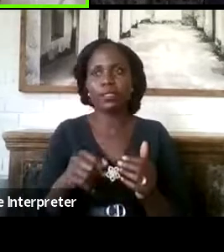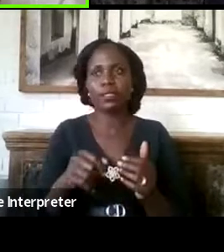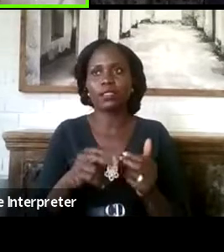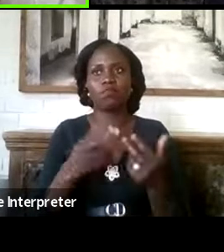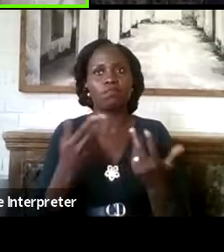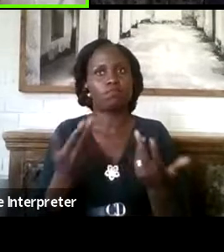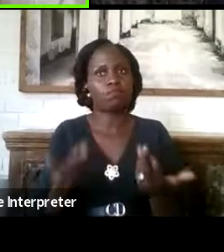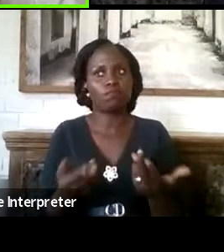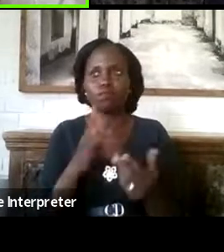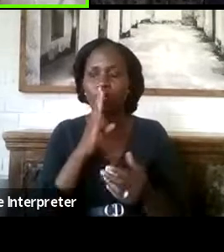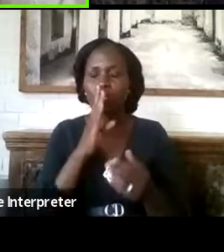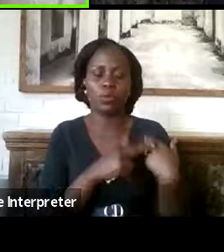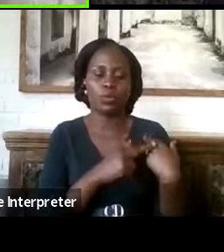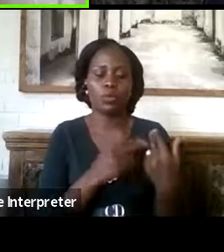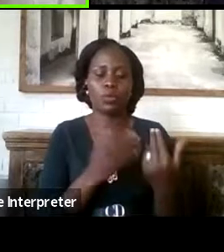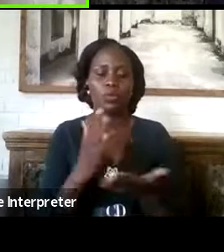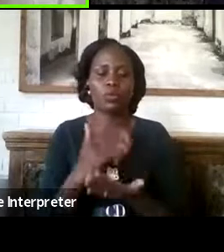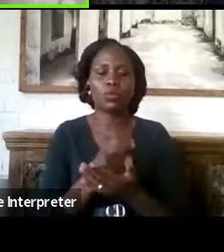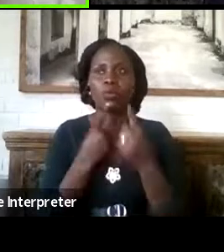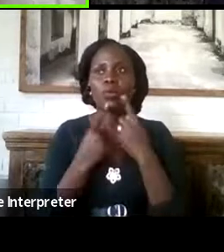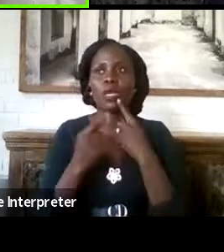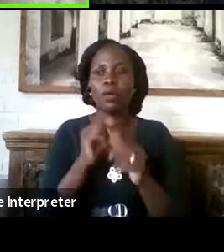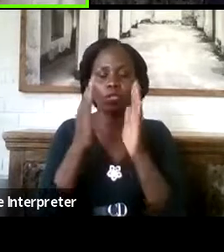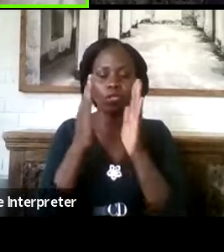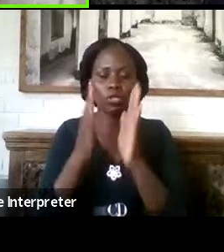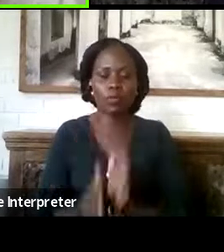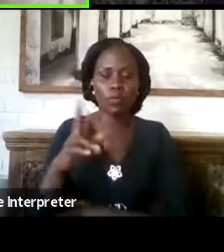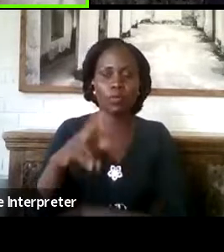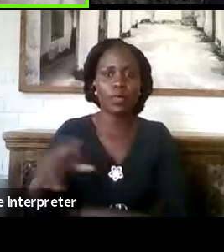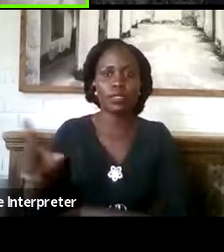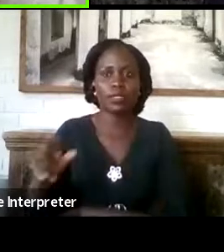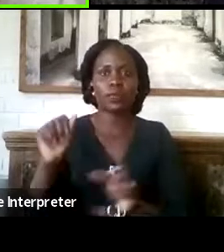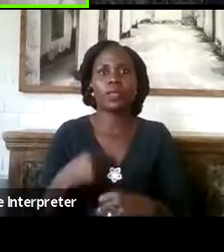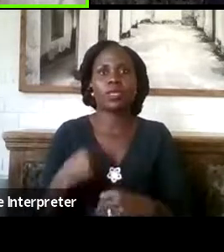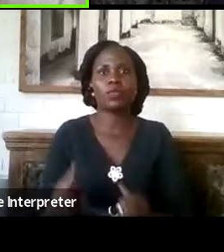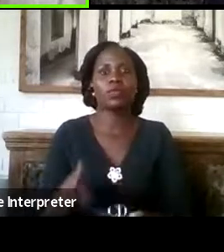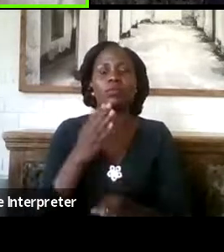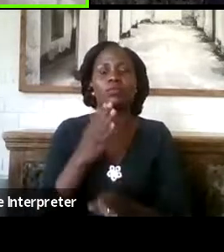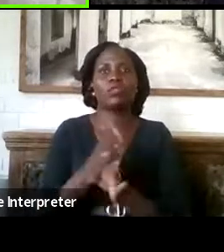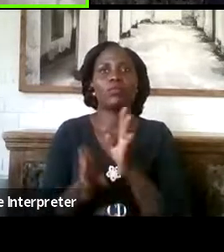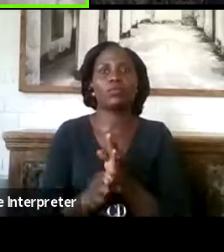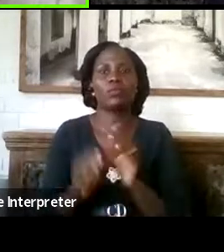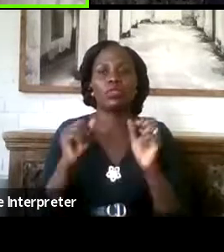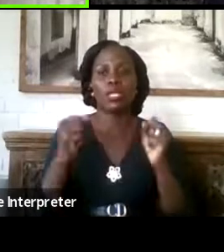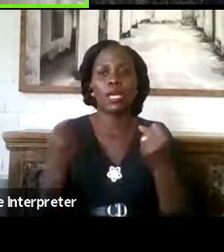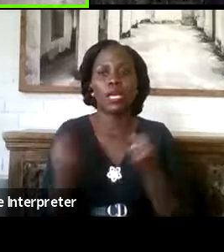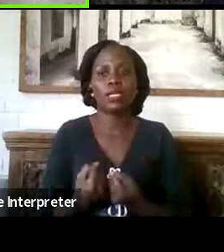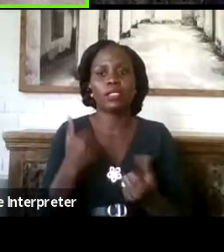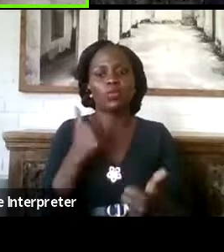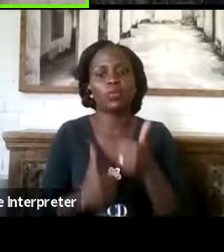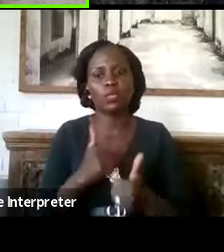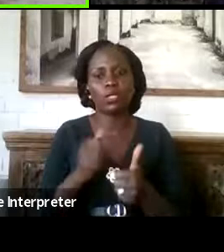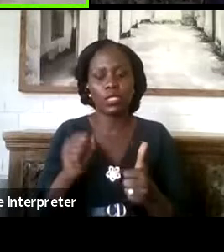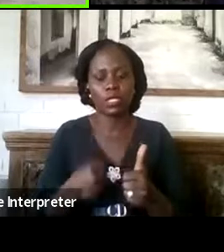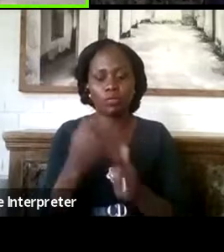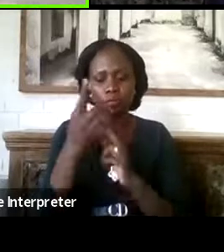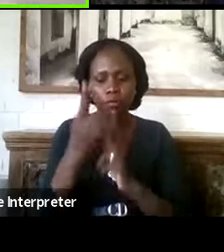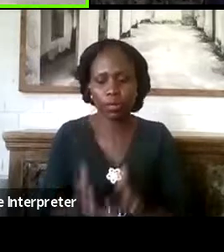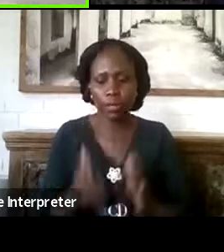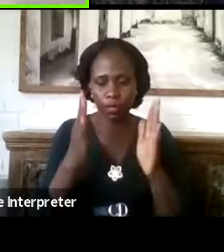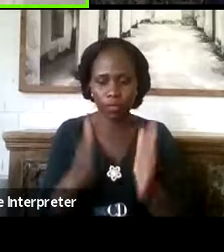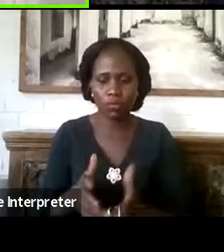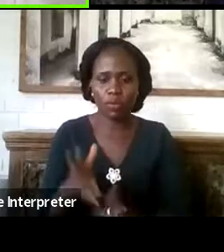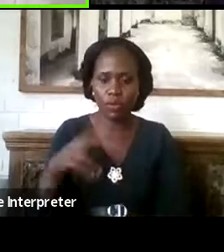about human rights and we cannot afford to build societies which cannot respect human rights. So that's my take on this, Paul.